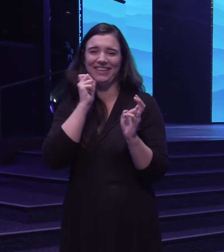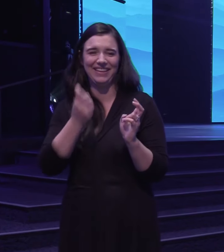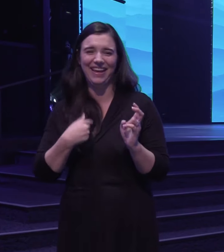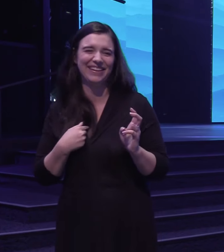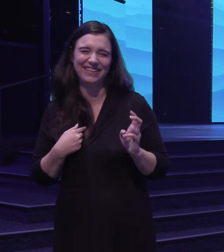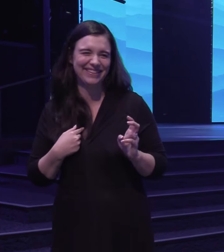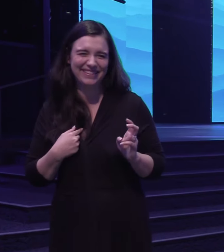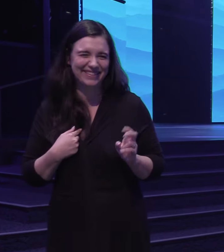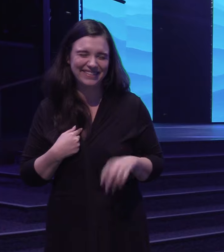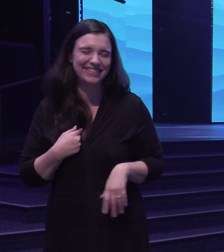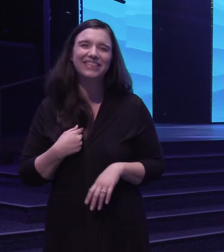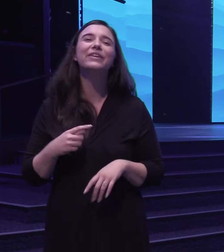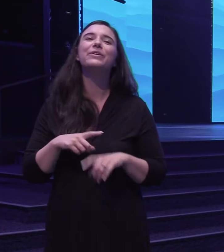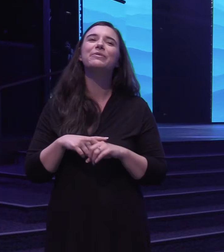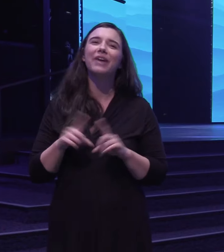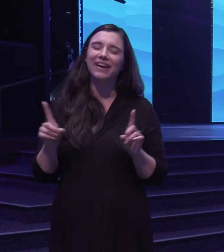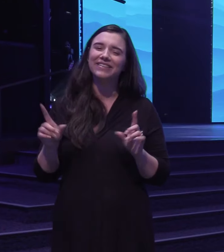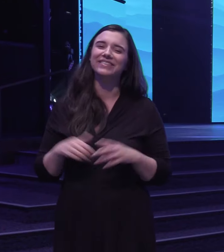but.